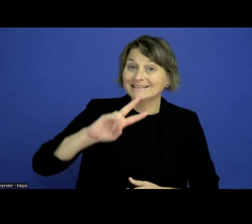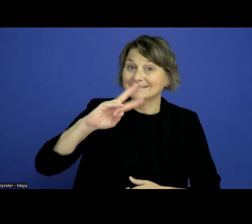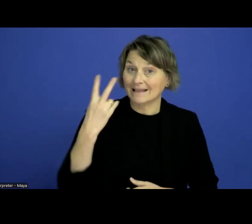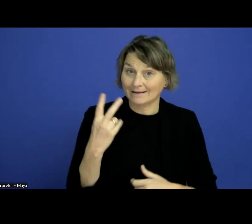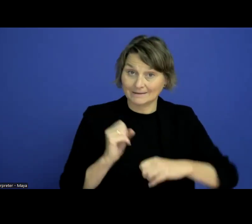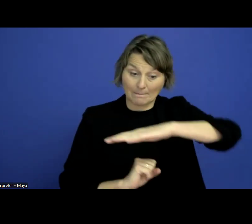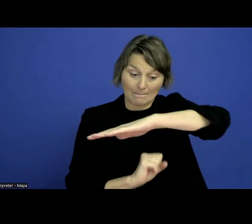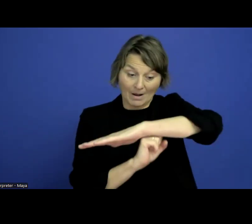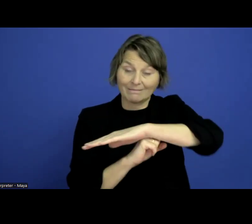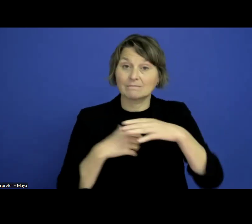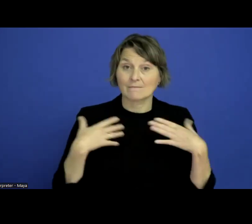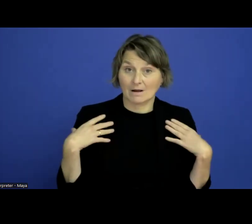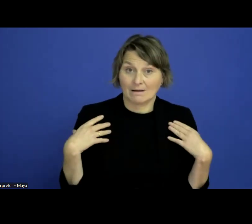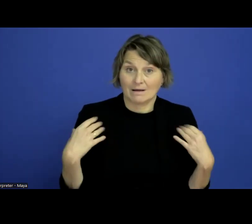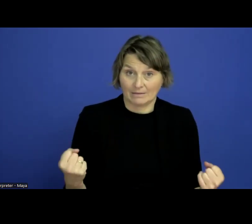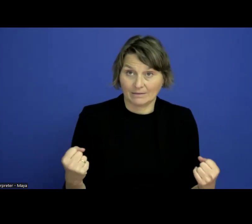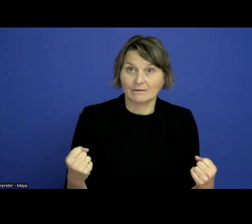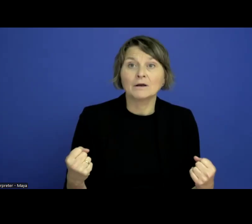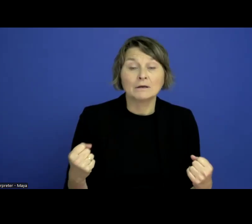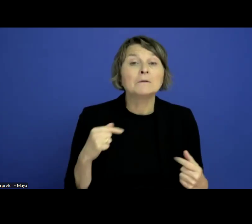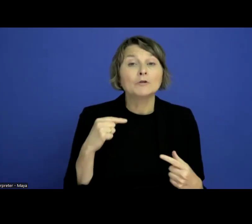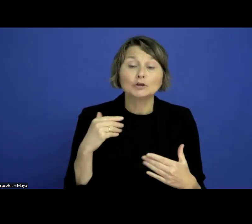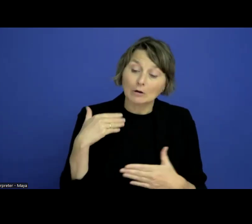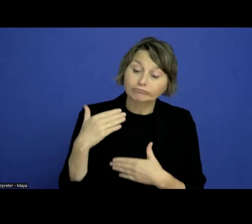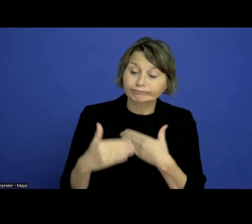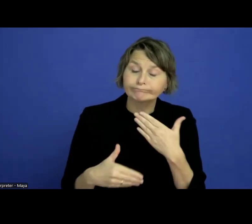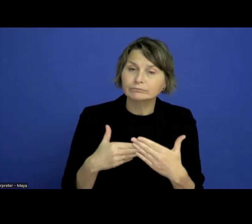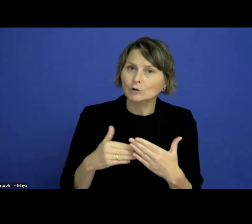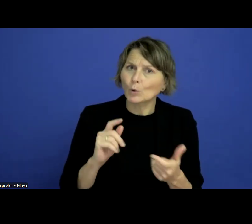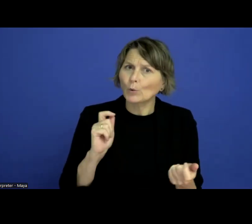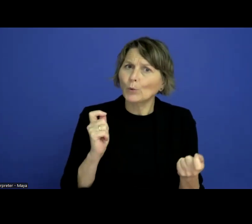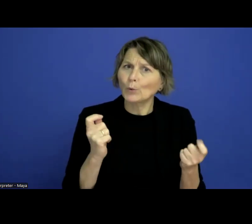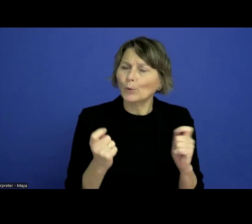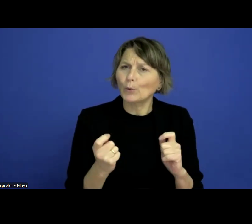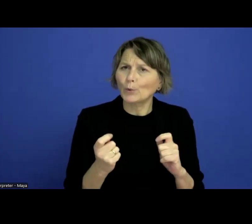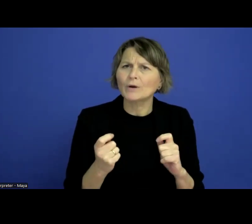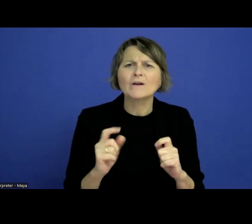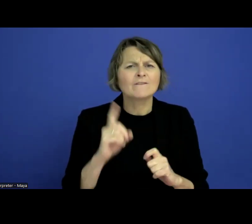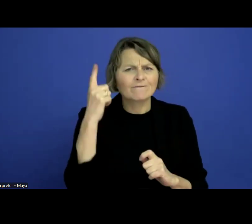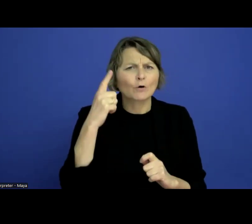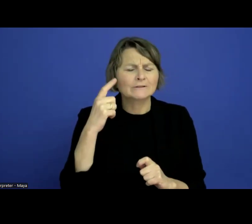because initially it was much more on providing solution,